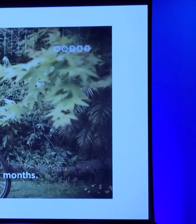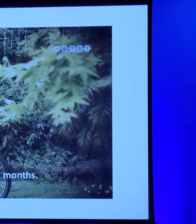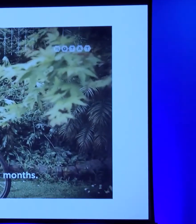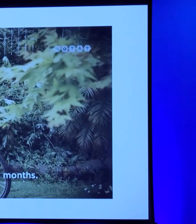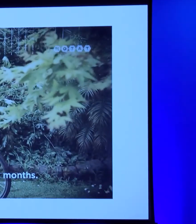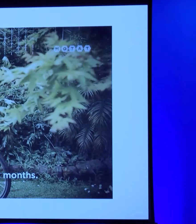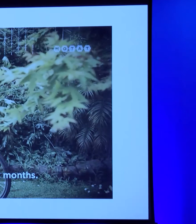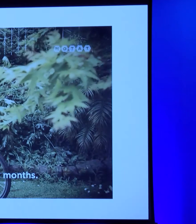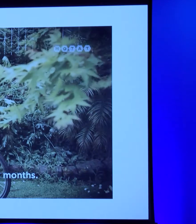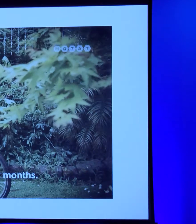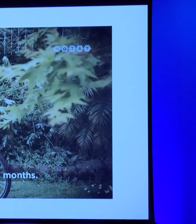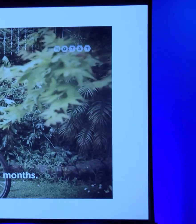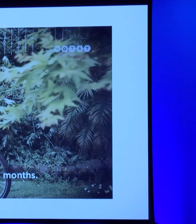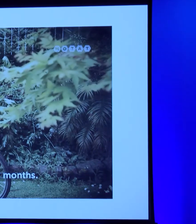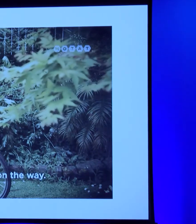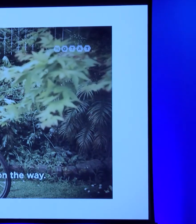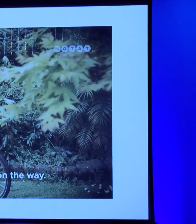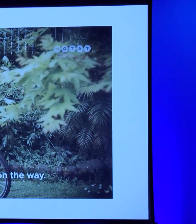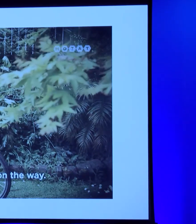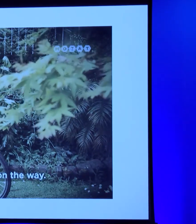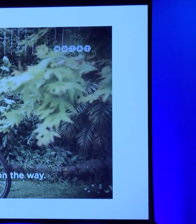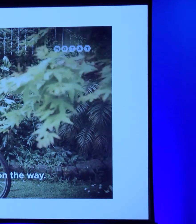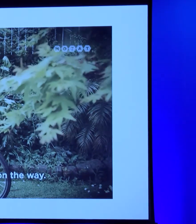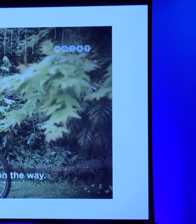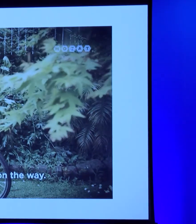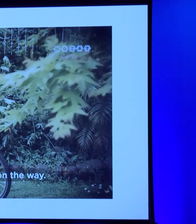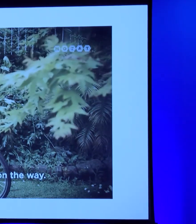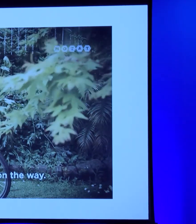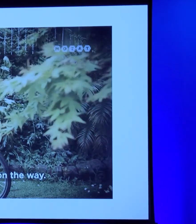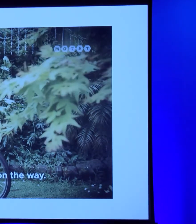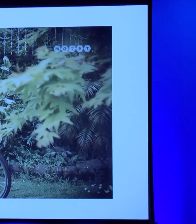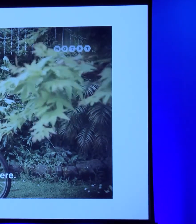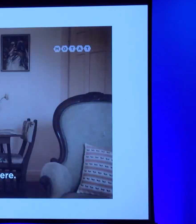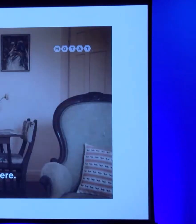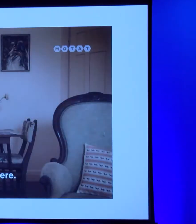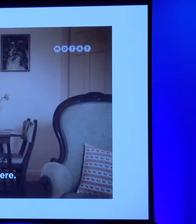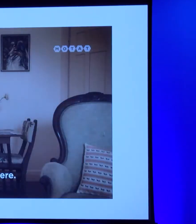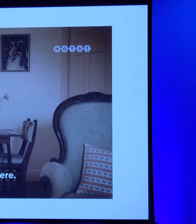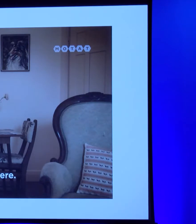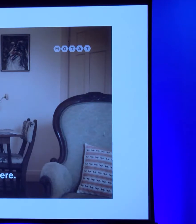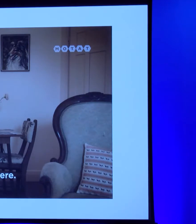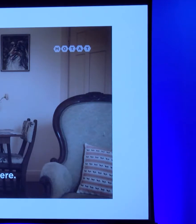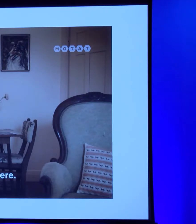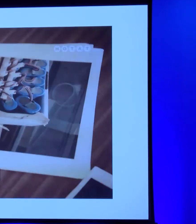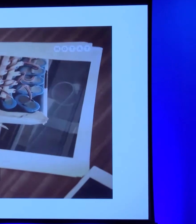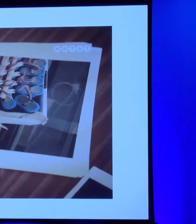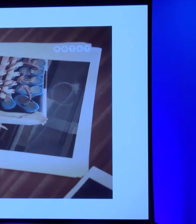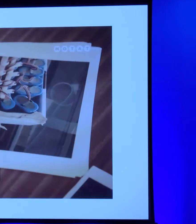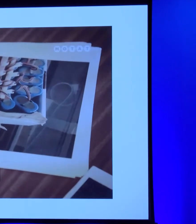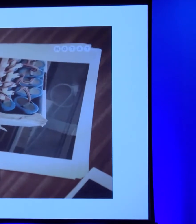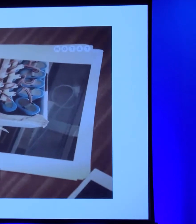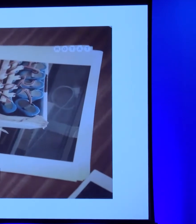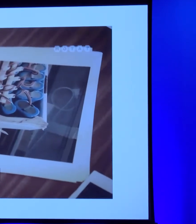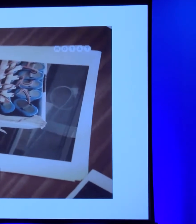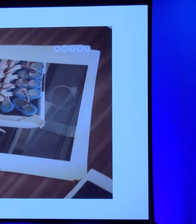And so the project took me about 6 months. A lot of mistakes made on the way. Battery pack design here,